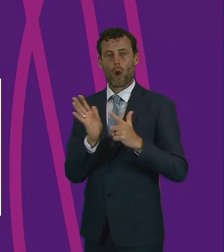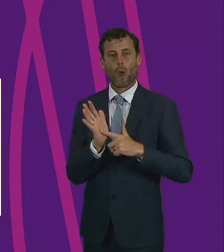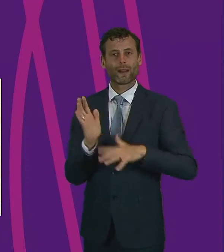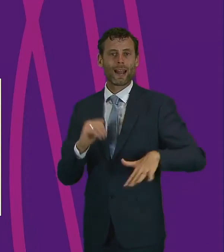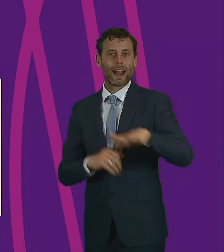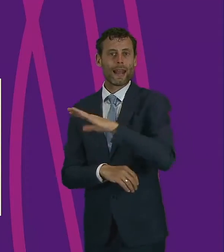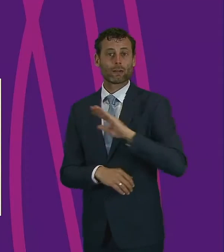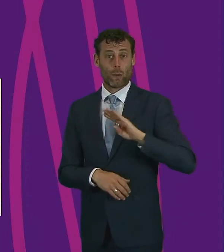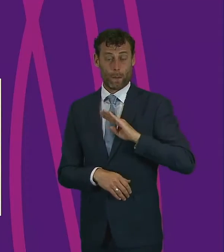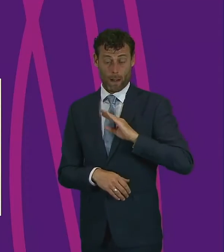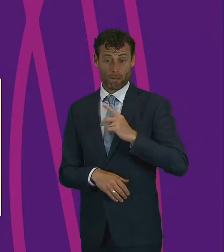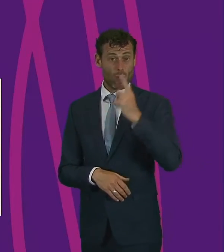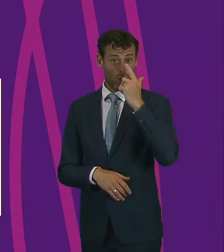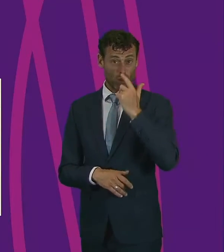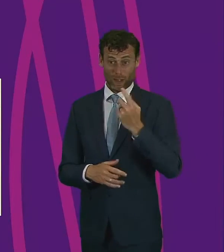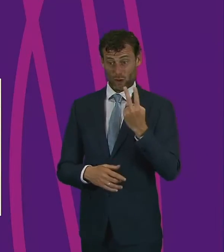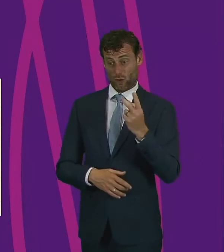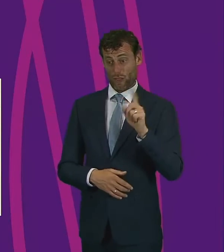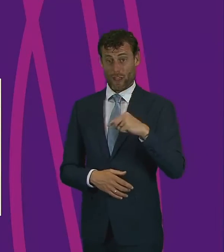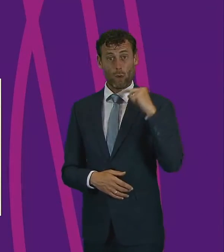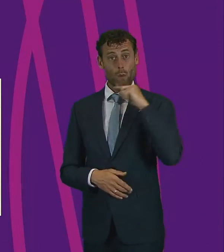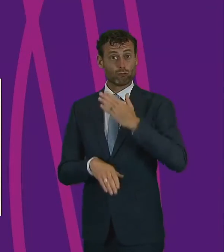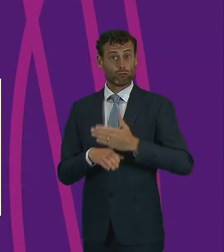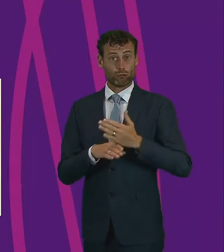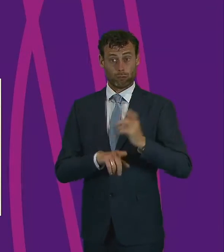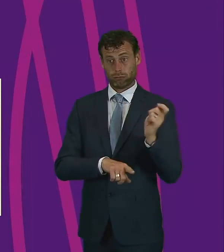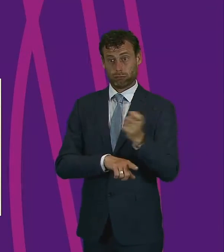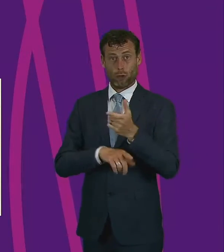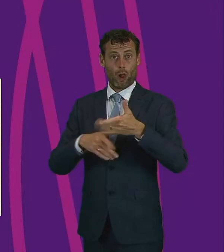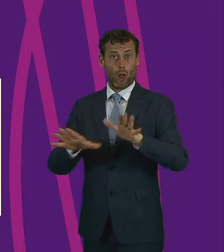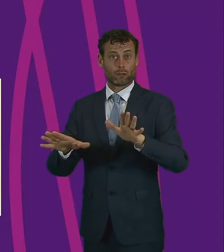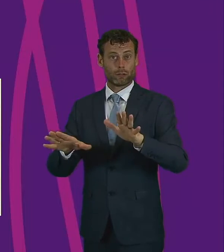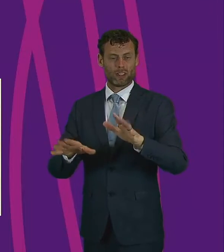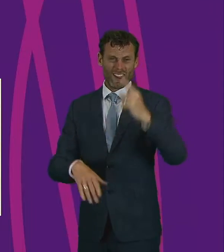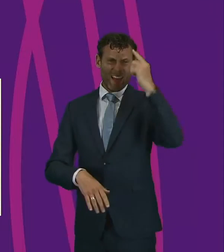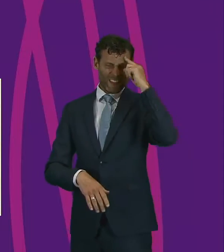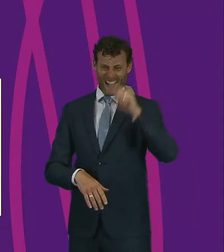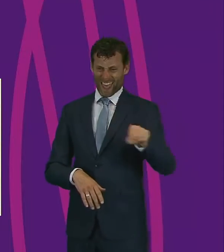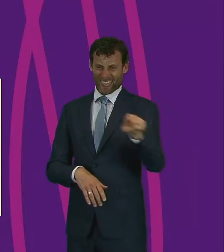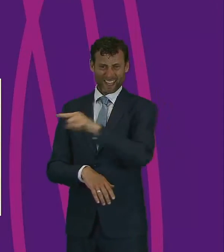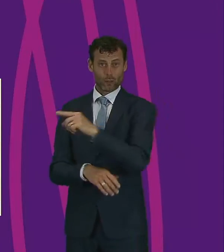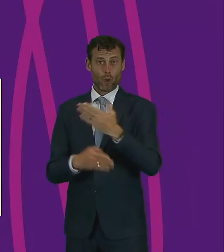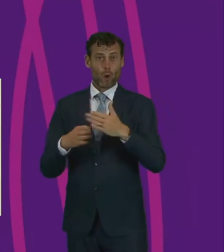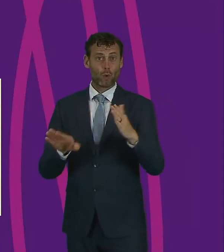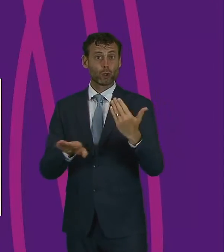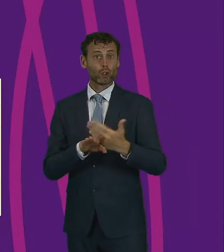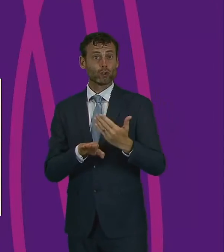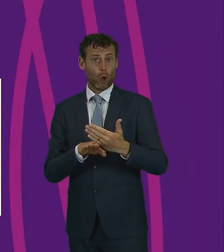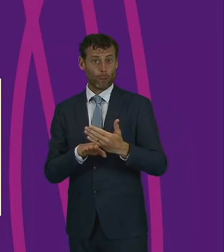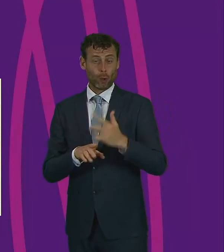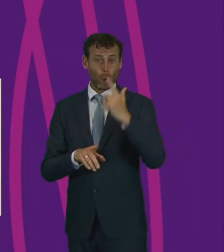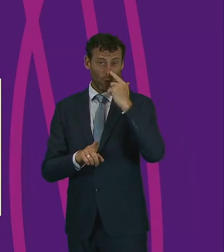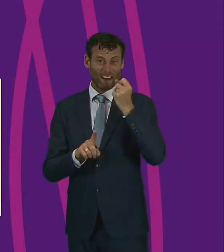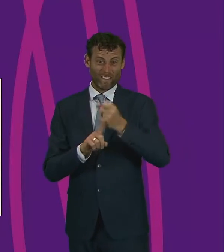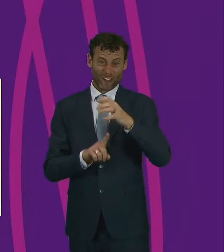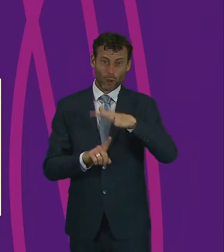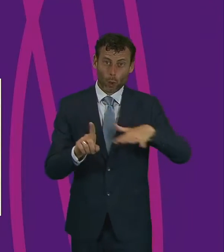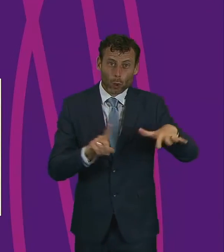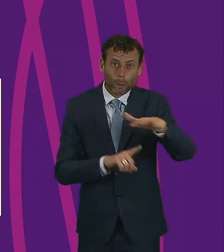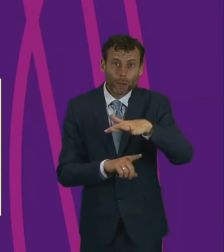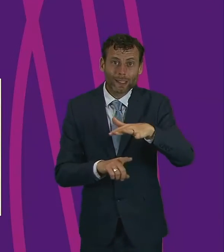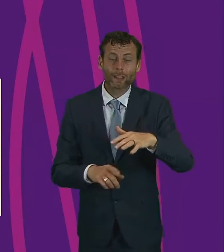1,200 jobs lost. That has a devastating impact on local communities, and it's not just the jobs in hotels or on cruise boats,